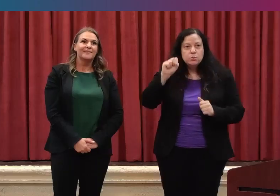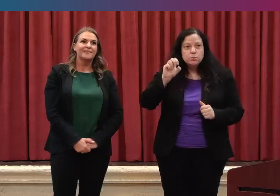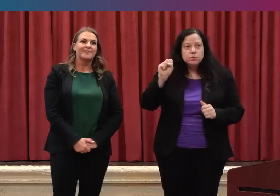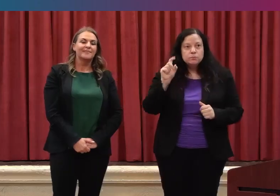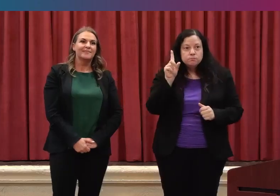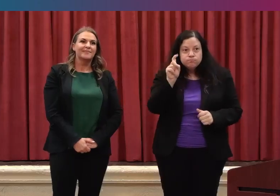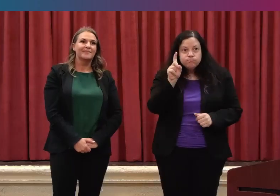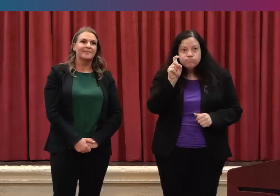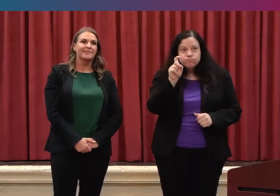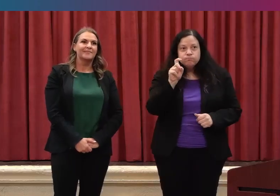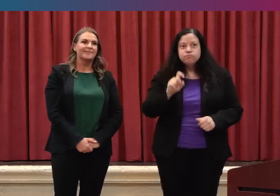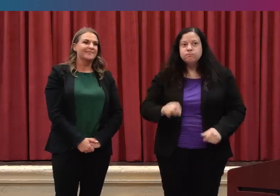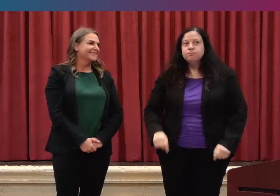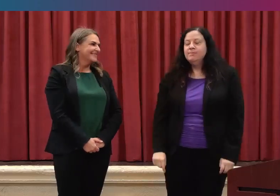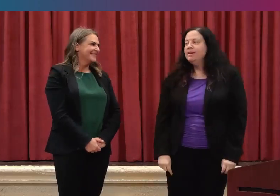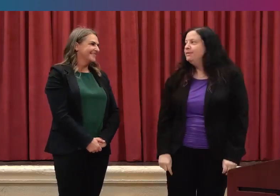Social Security.